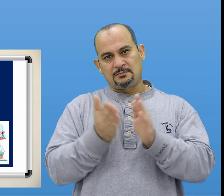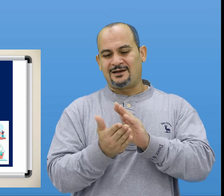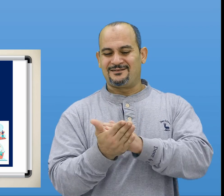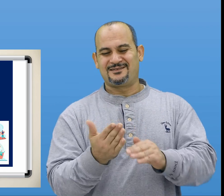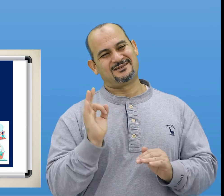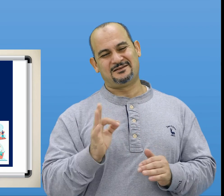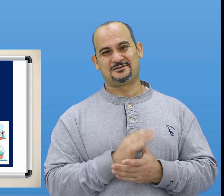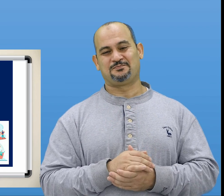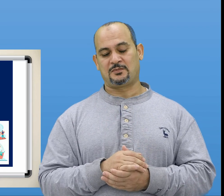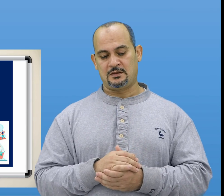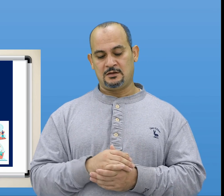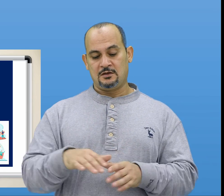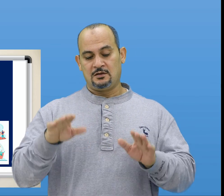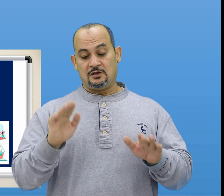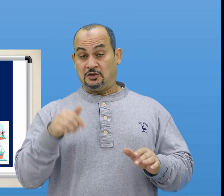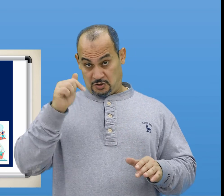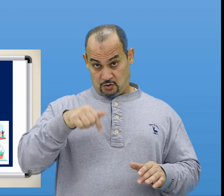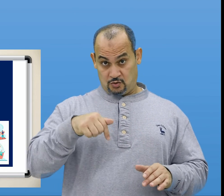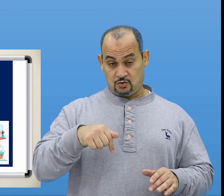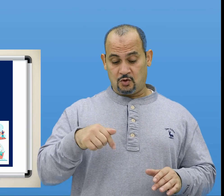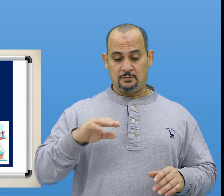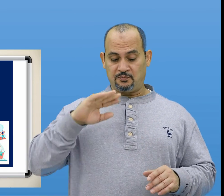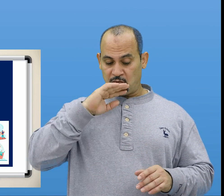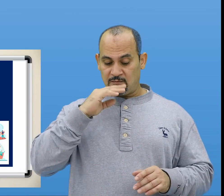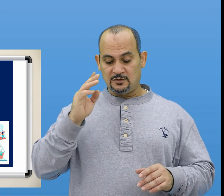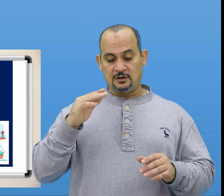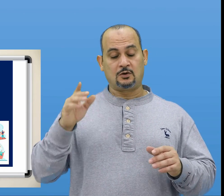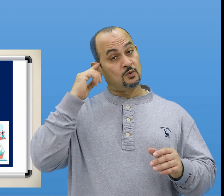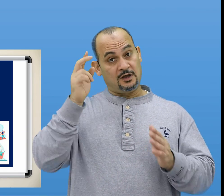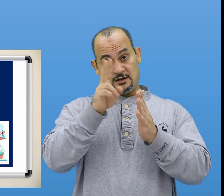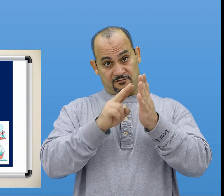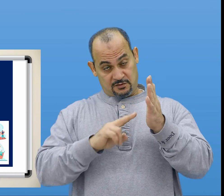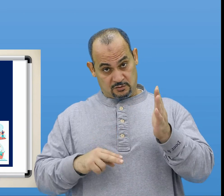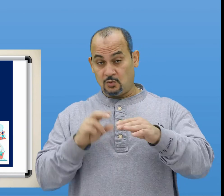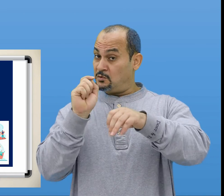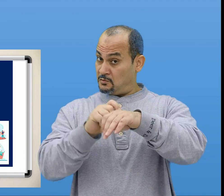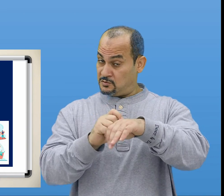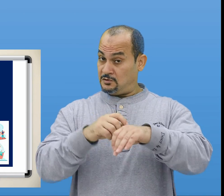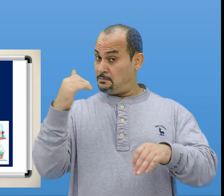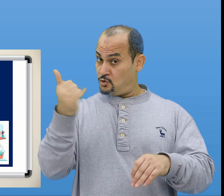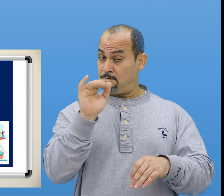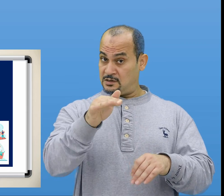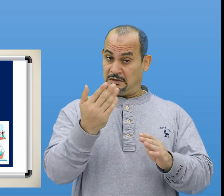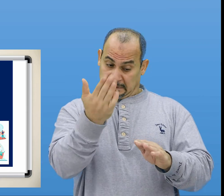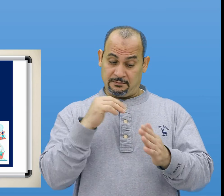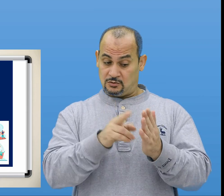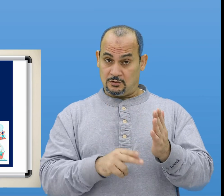practiced during family celebrations? So what can we do during these family celebrations? We can say there can be plenty of